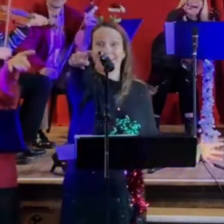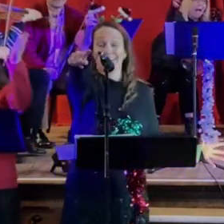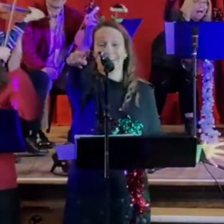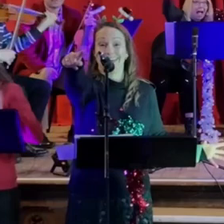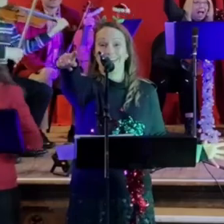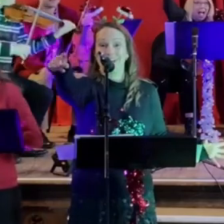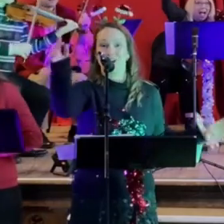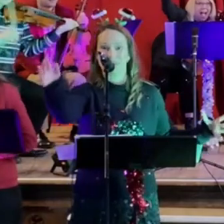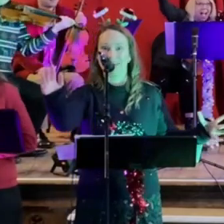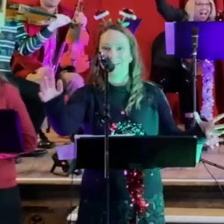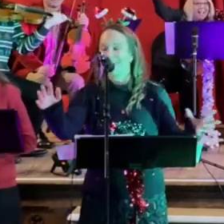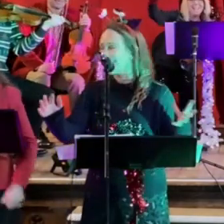they're... Okay,